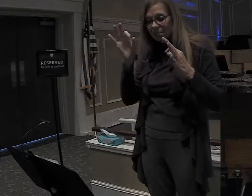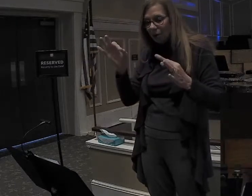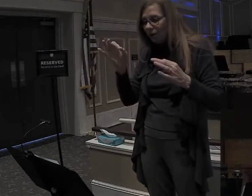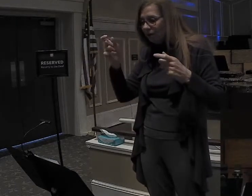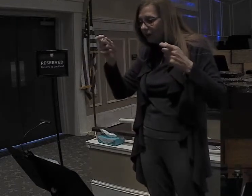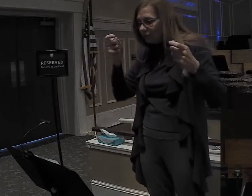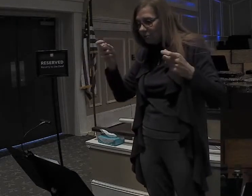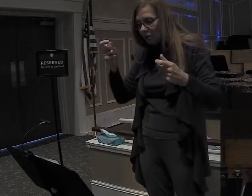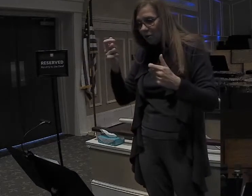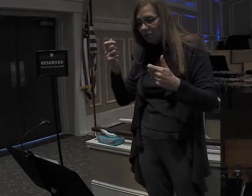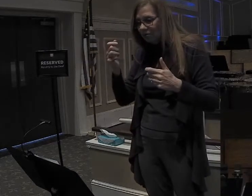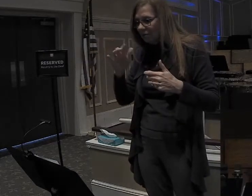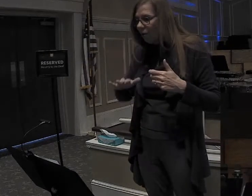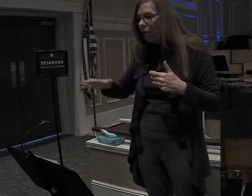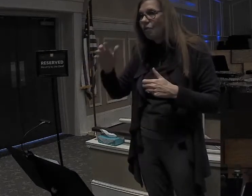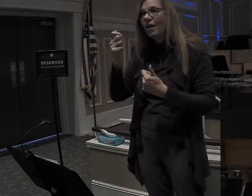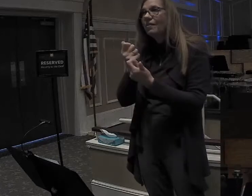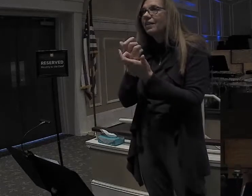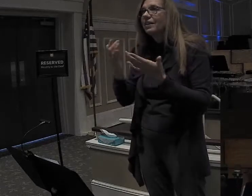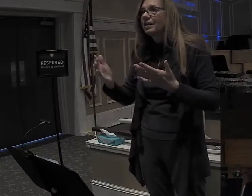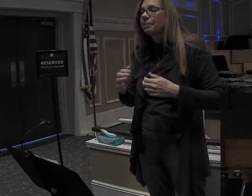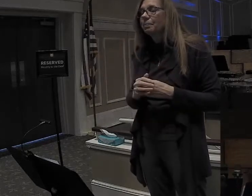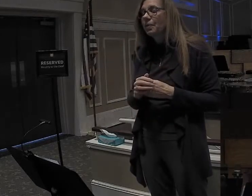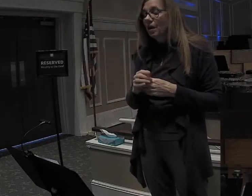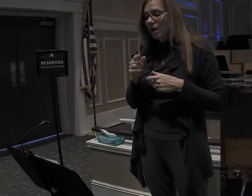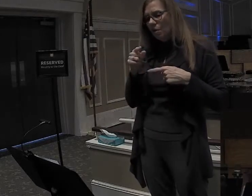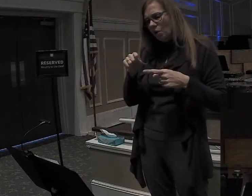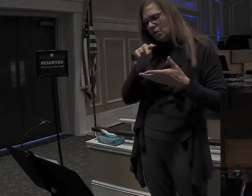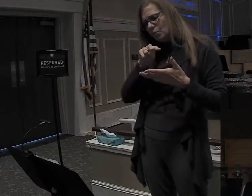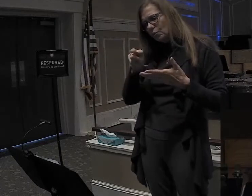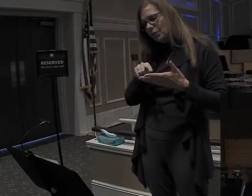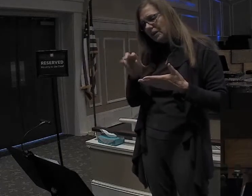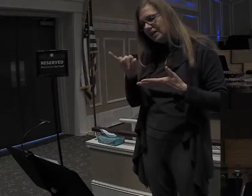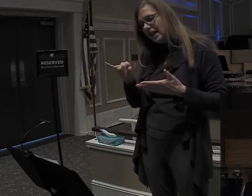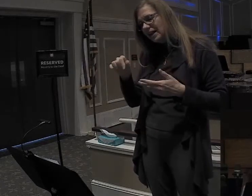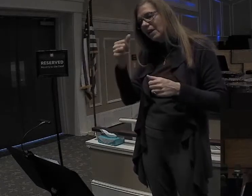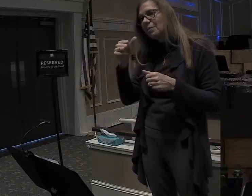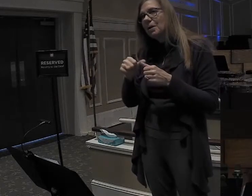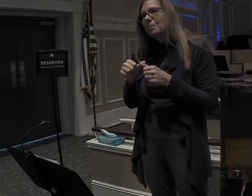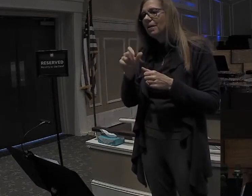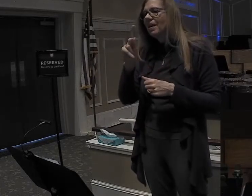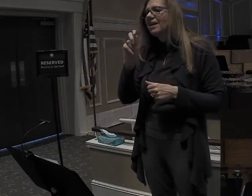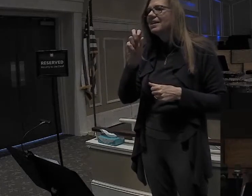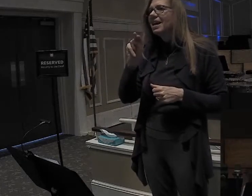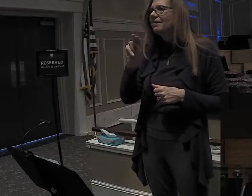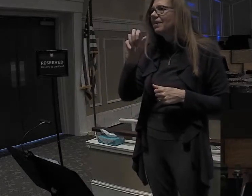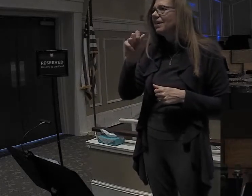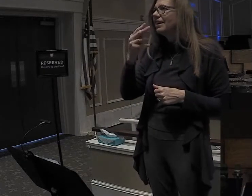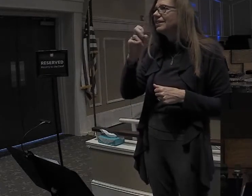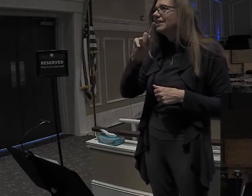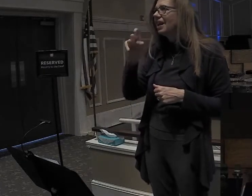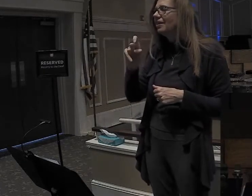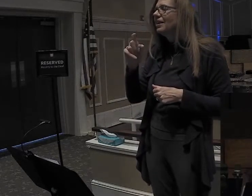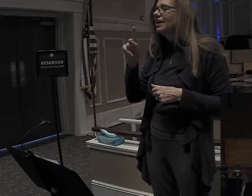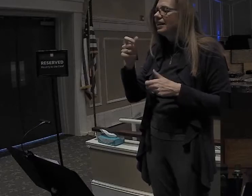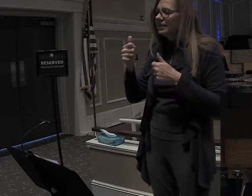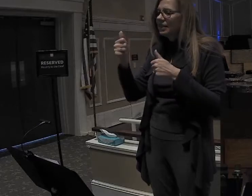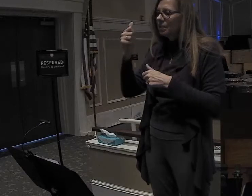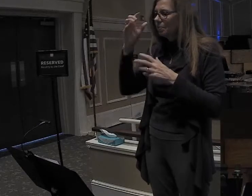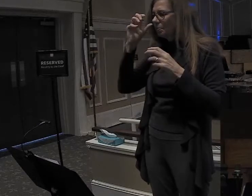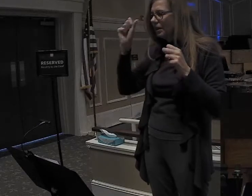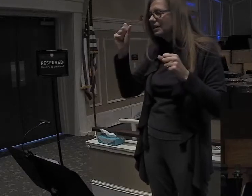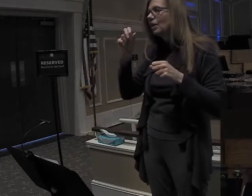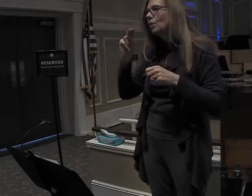life. As I was reading this, I was reminded of, I heard Kevin Ezell, he's the president of the North American Mission Board. I heard him speak